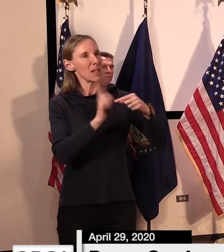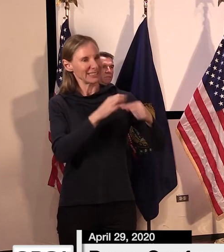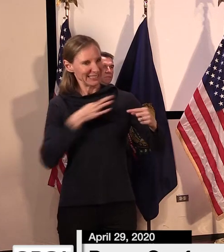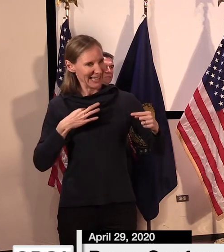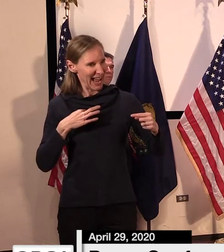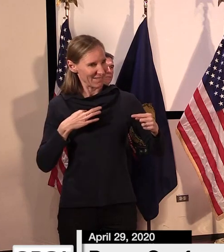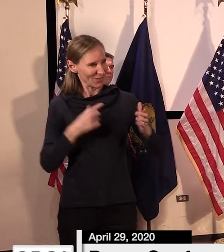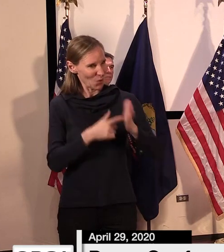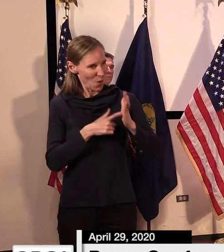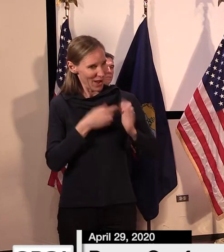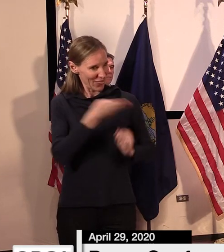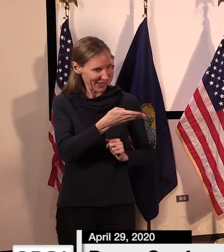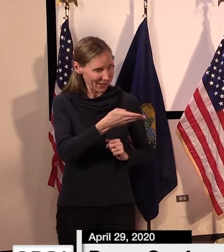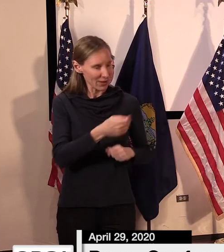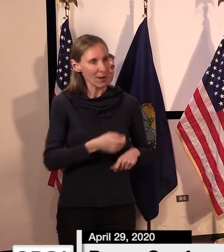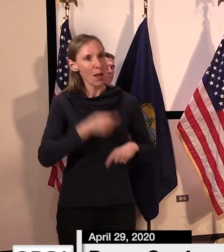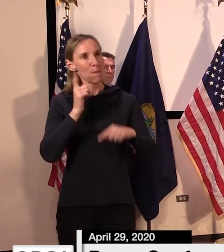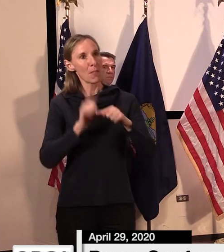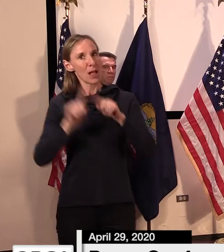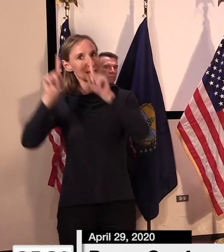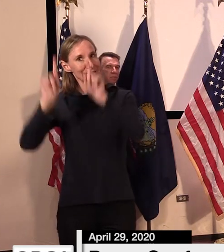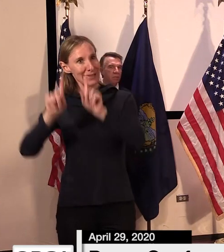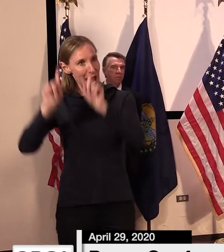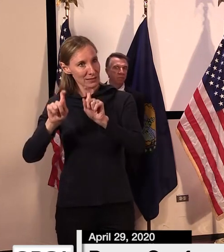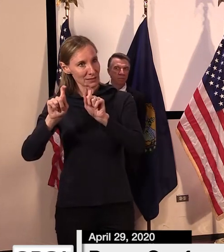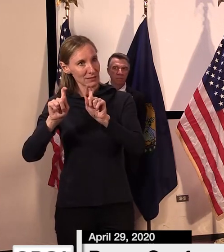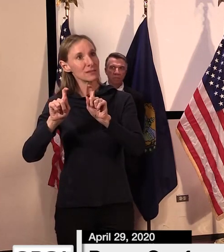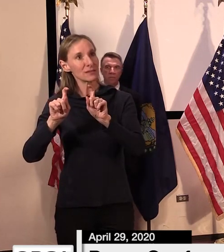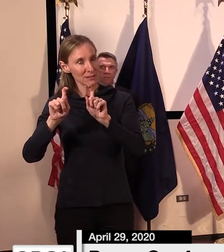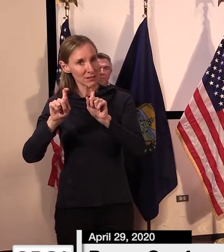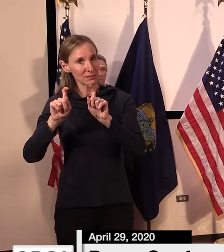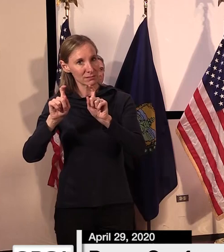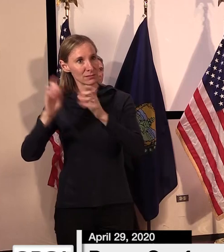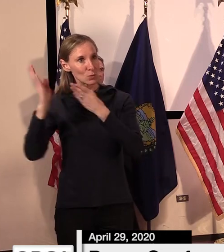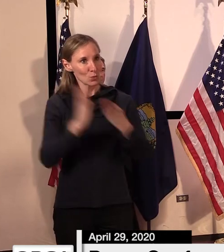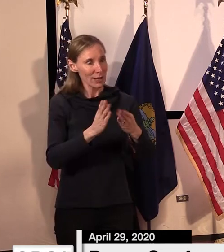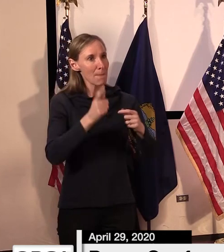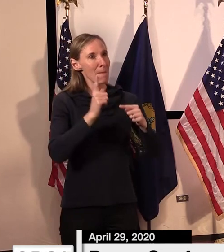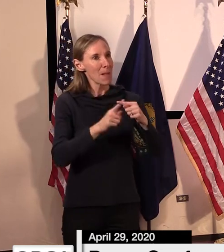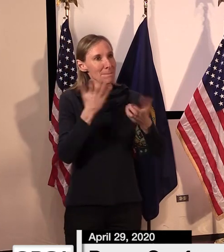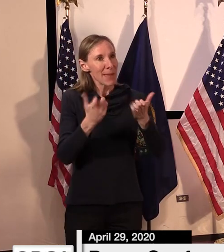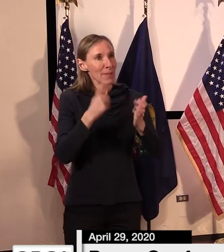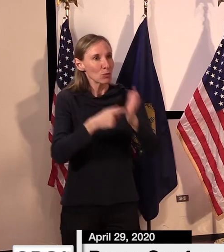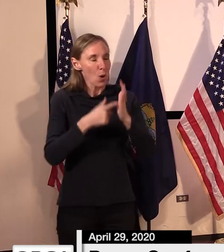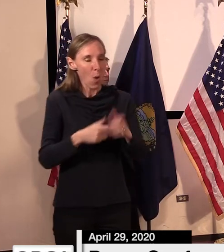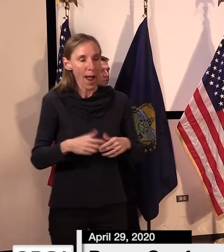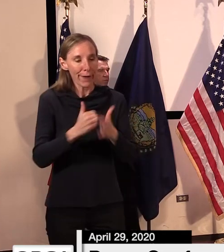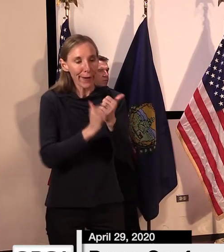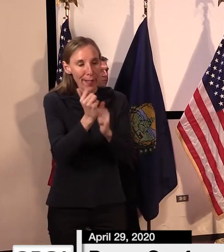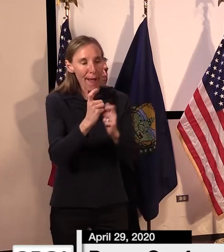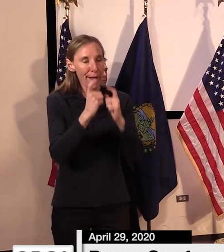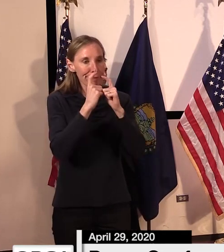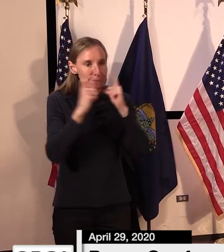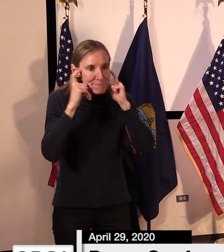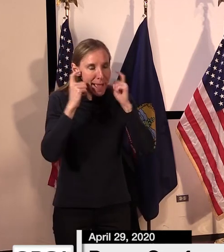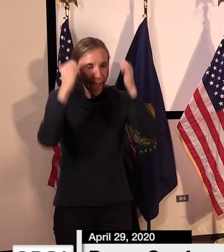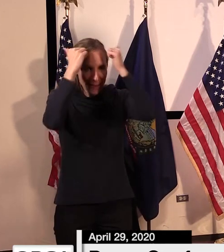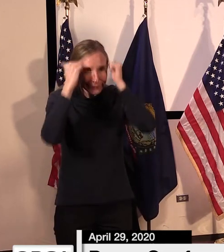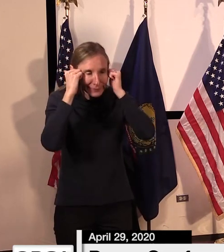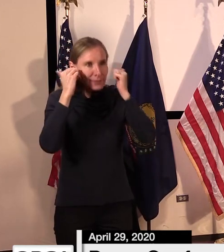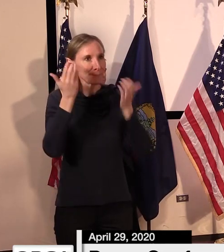of test you're obtaining, you may need a sophisticated level of PPE. You need a collection